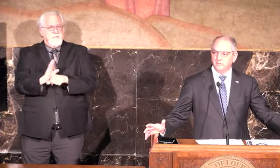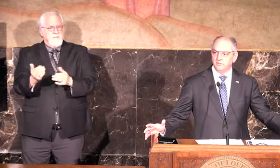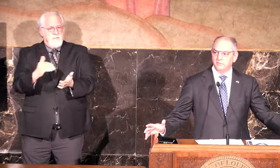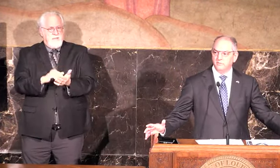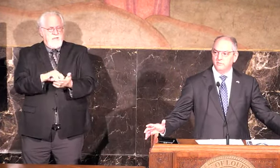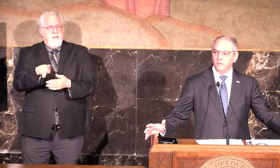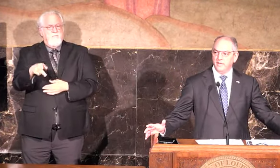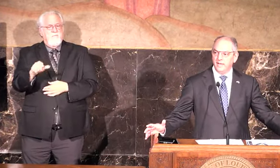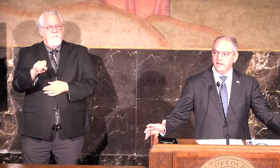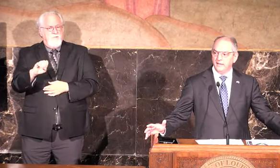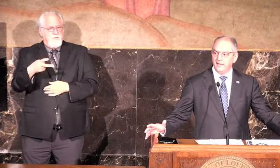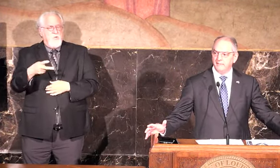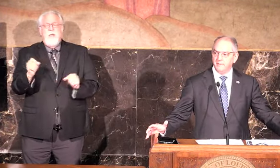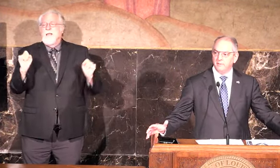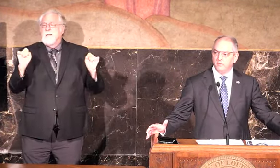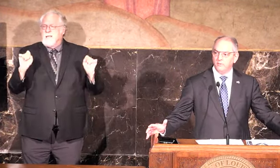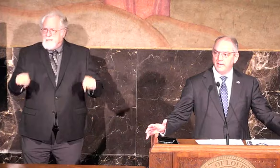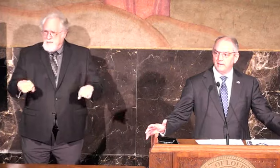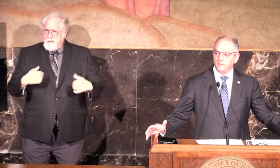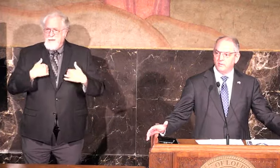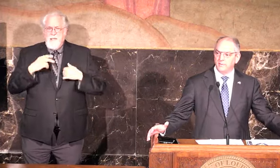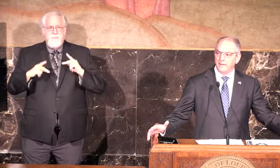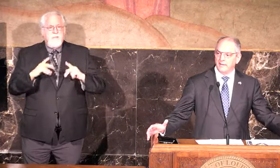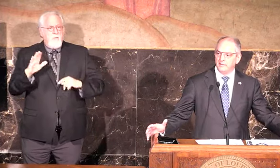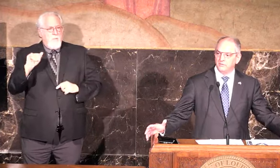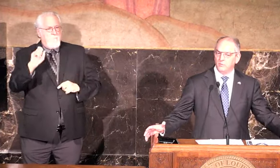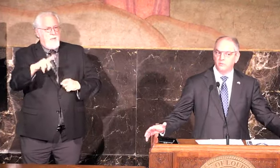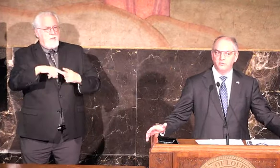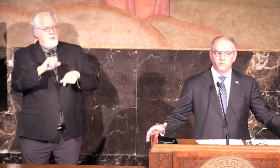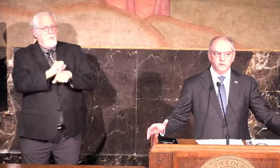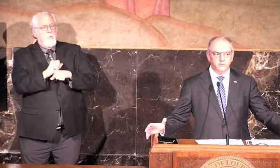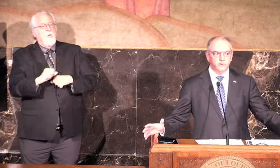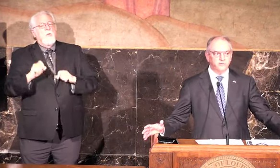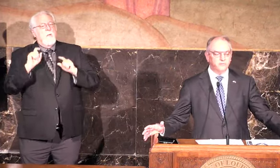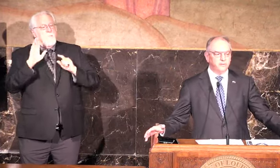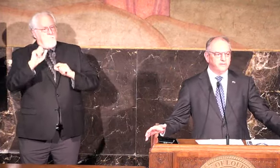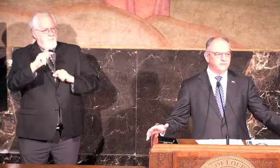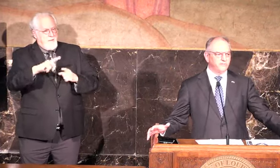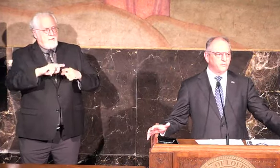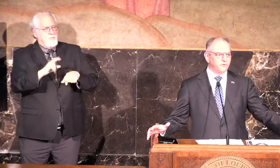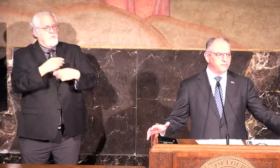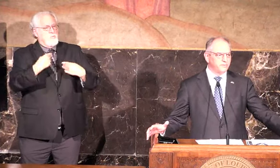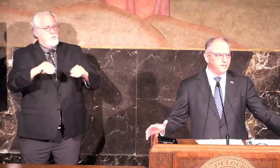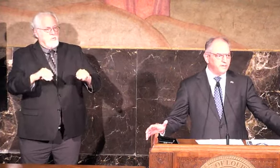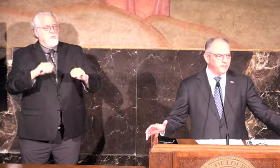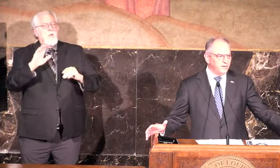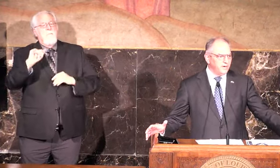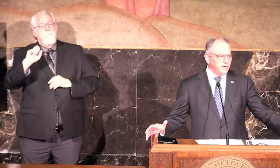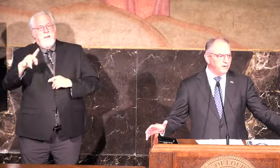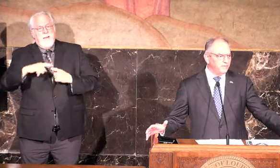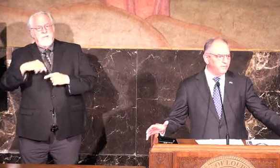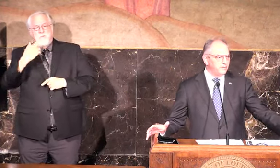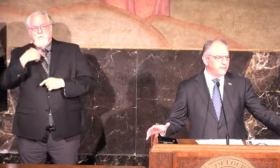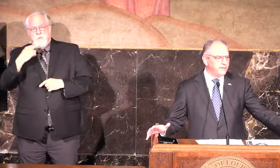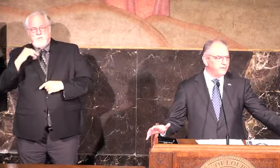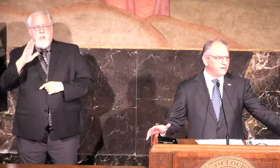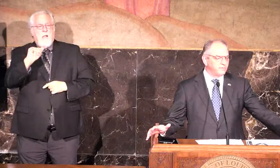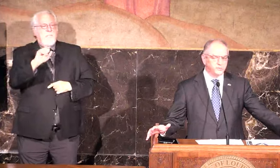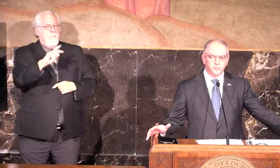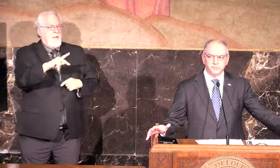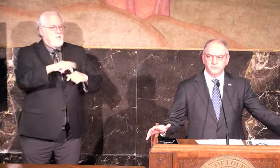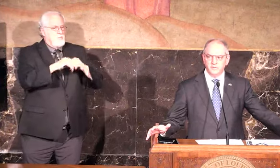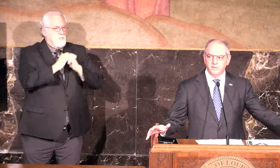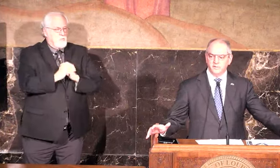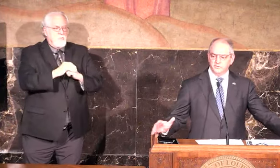in phase two. We can have people going back to work and back into stores and restaurants and places of worship with the easing